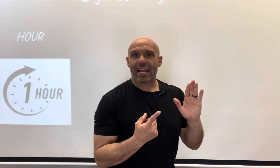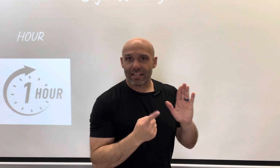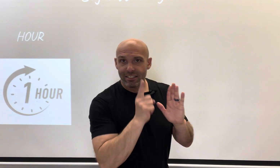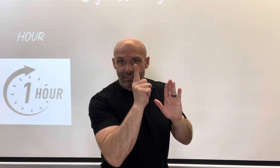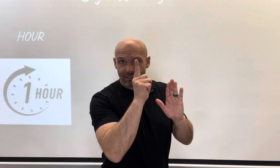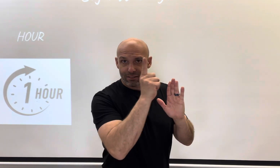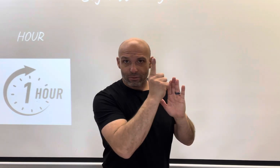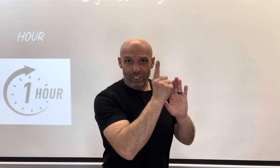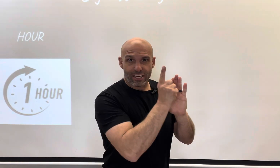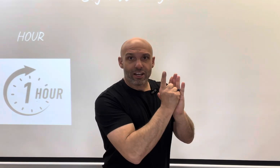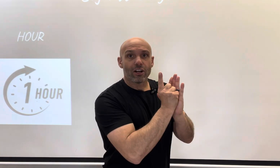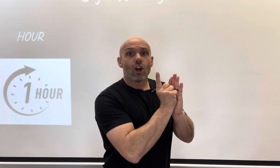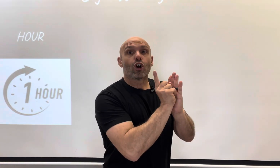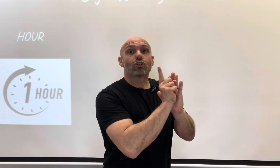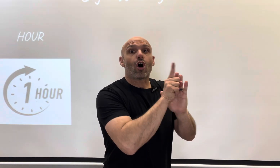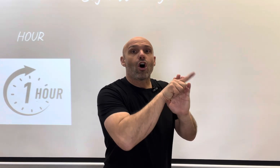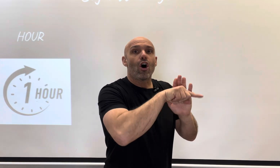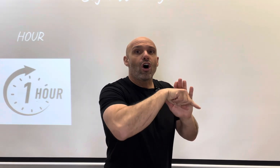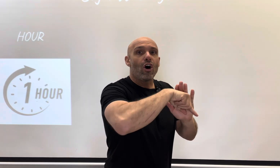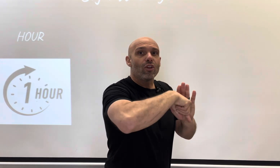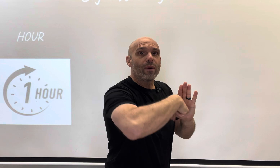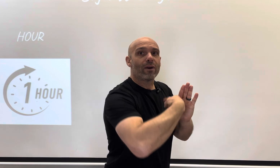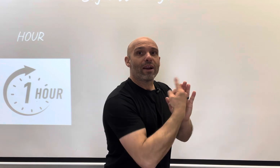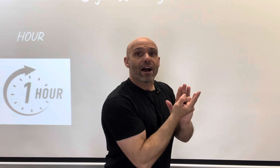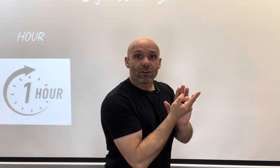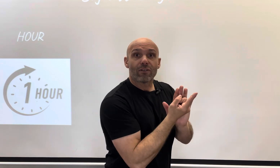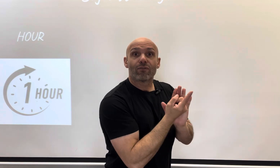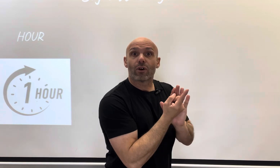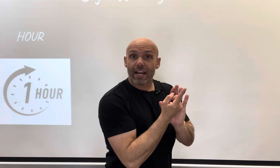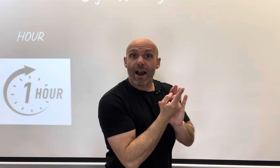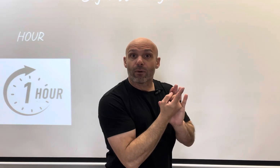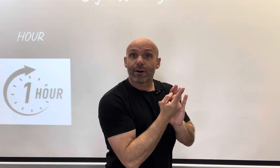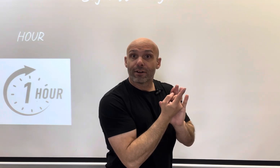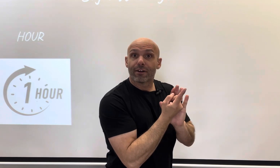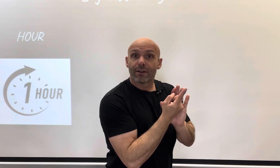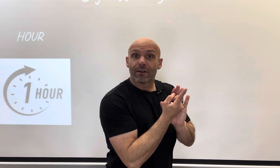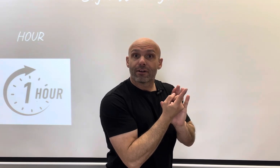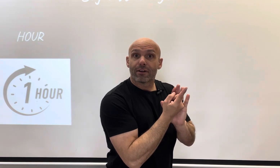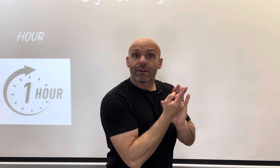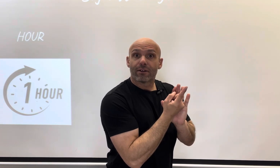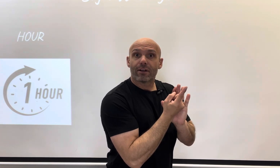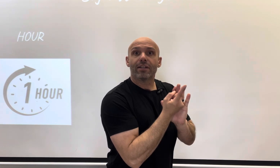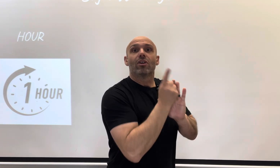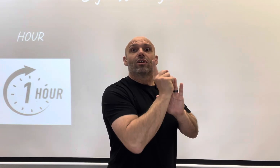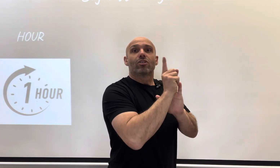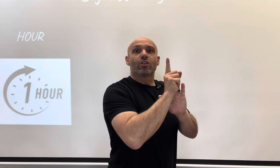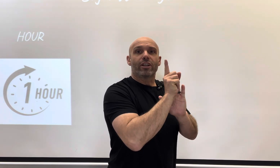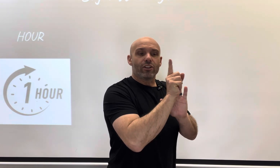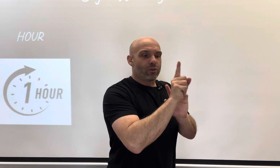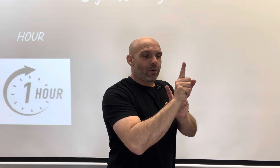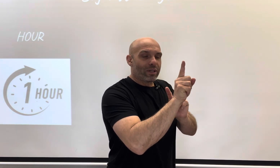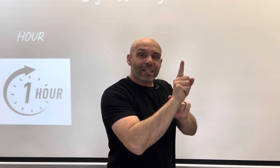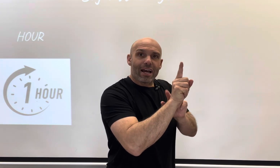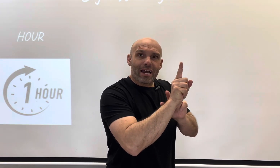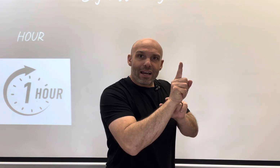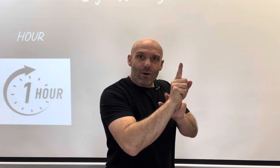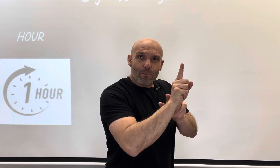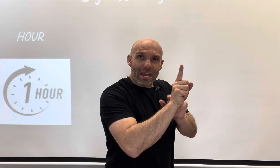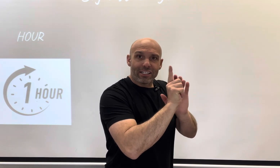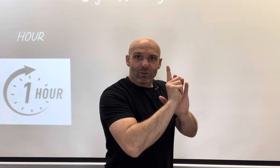hand, which is here, goes all the way around for an hour, right? So you can do it with the bend in the wrist,